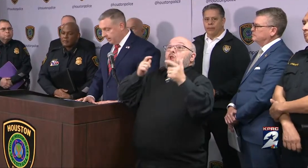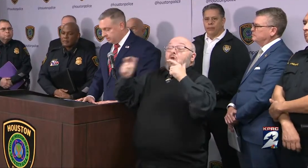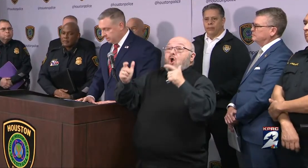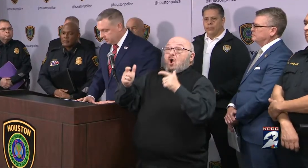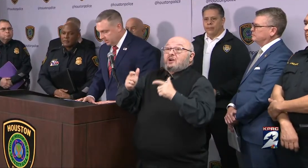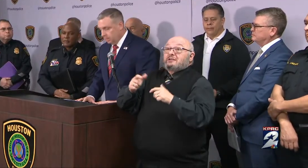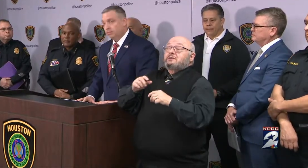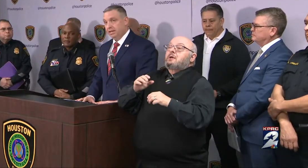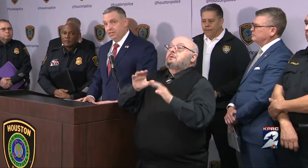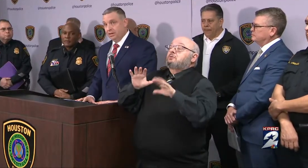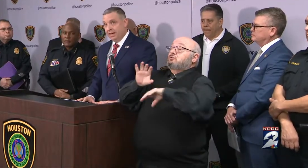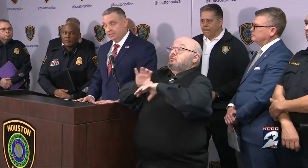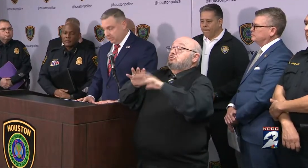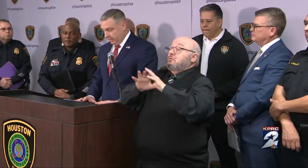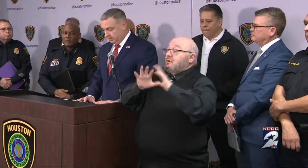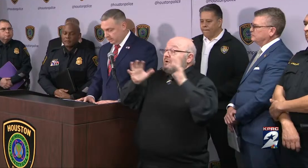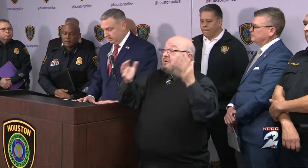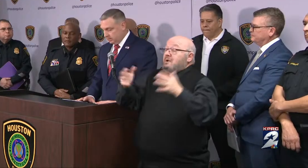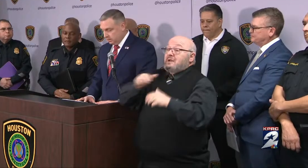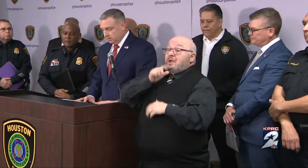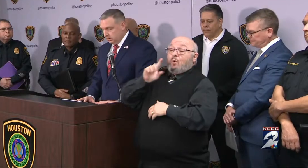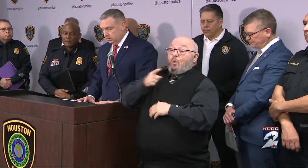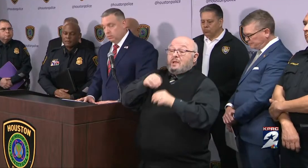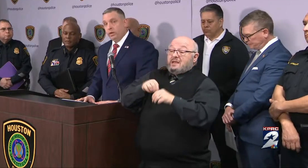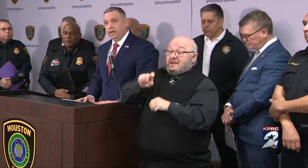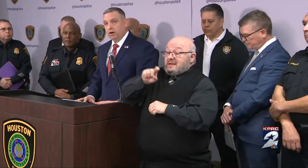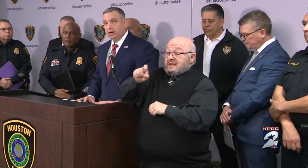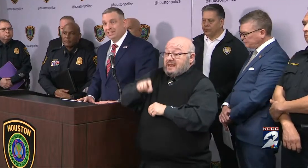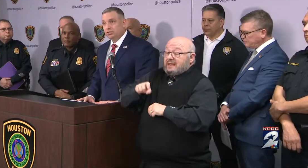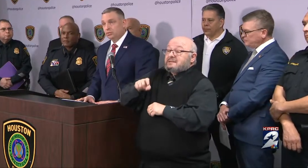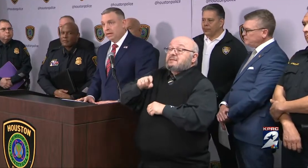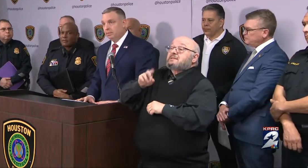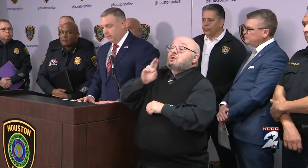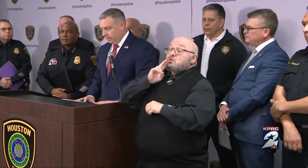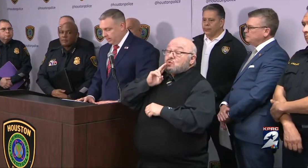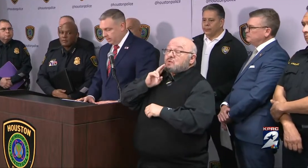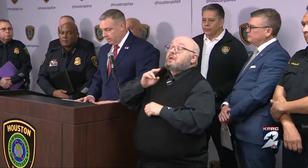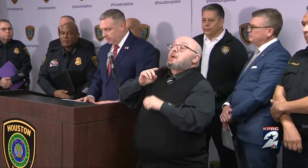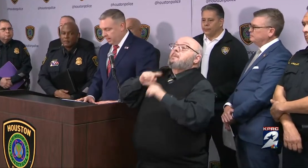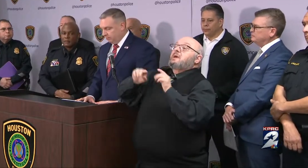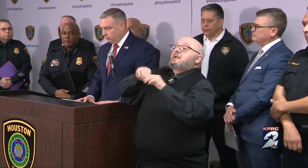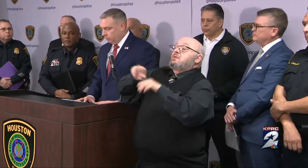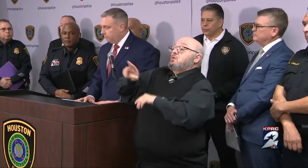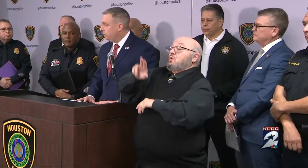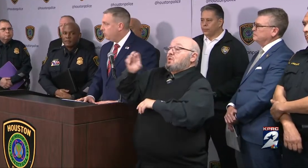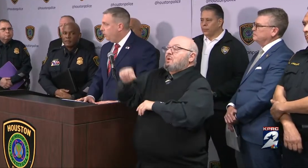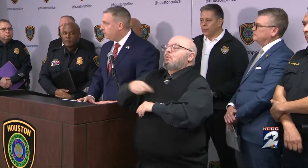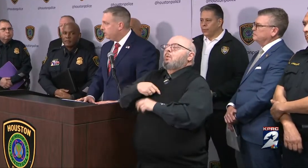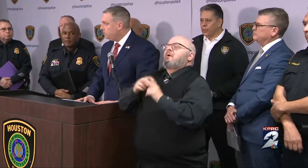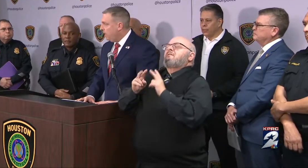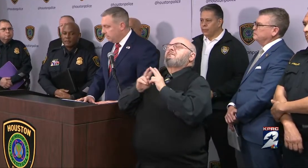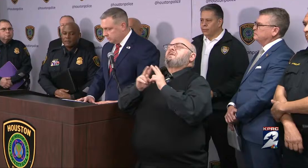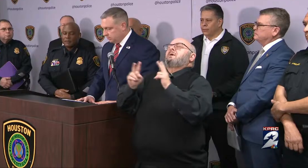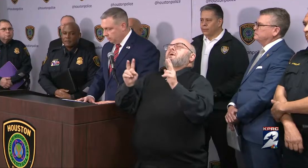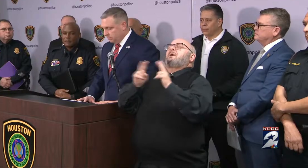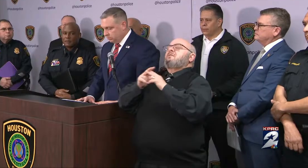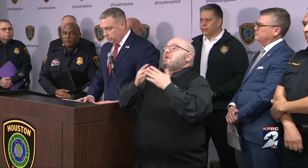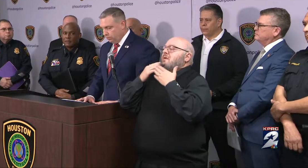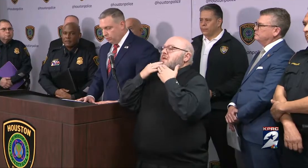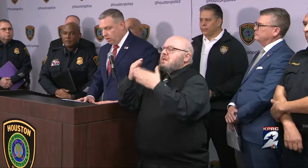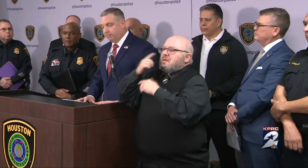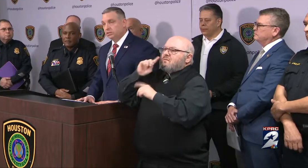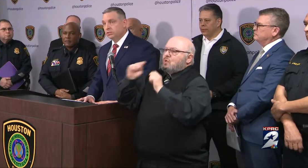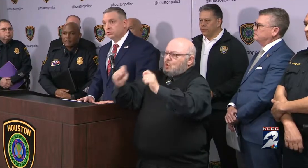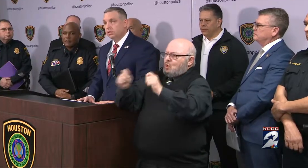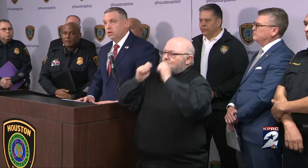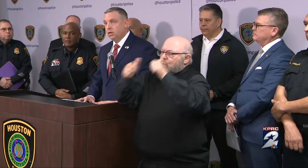or Texas, but in the United States. We are extremely thankful for the quick response of the